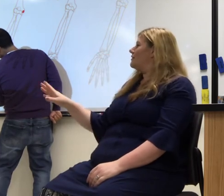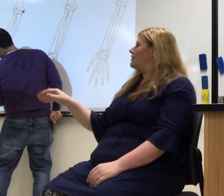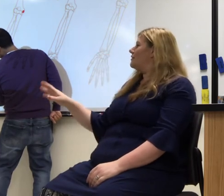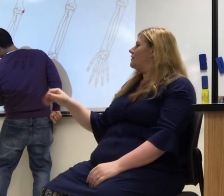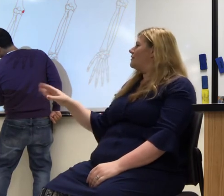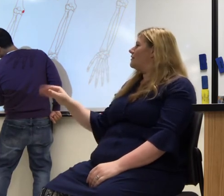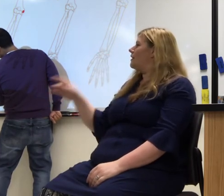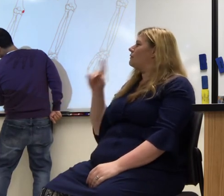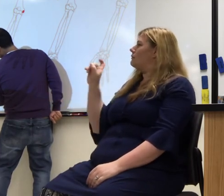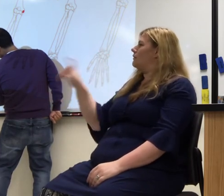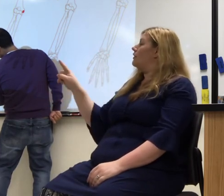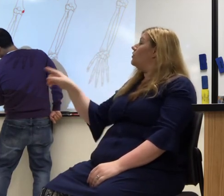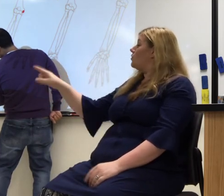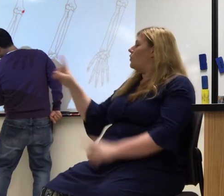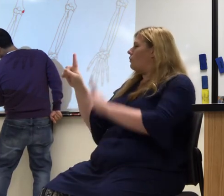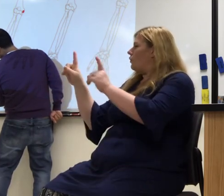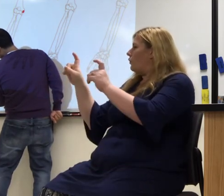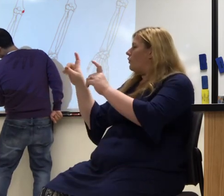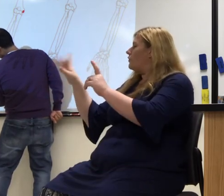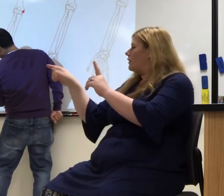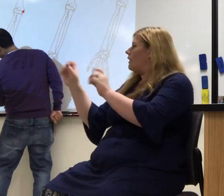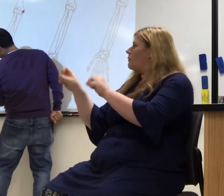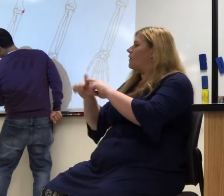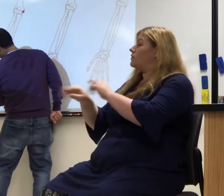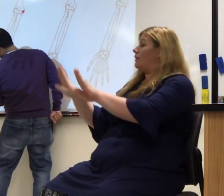through 5.